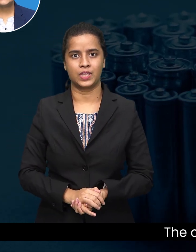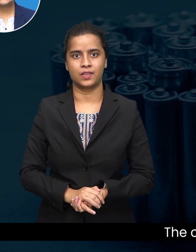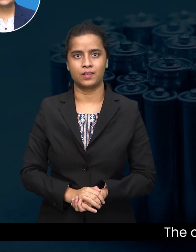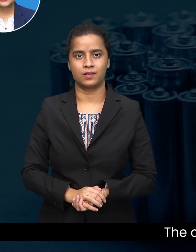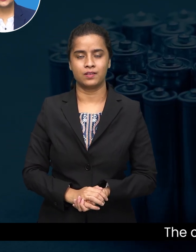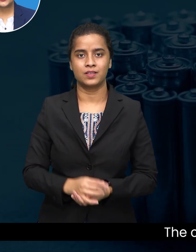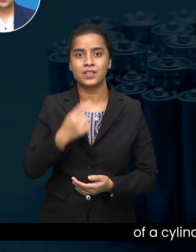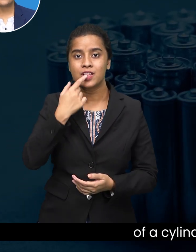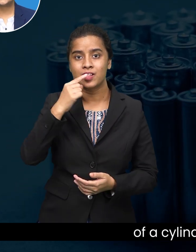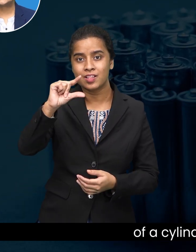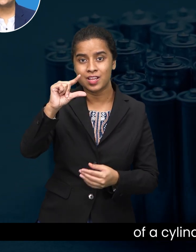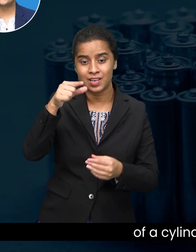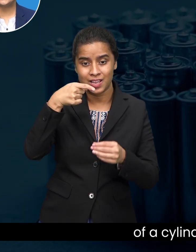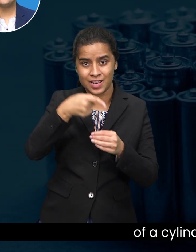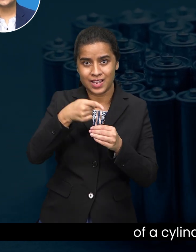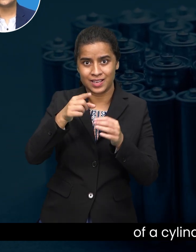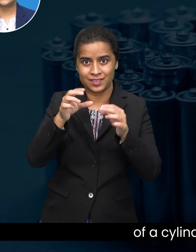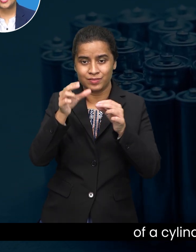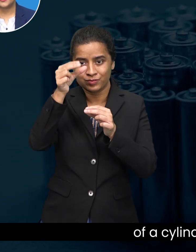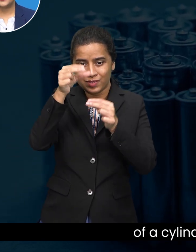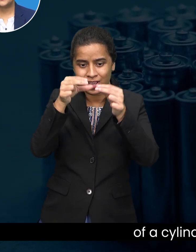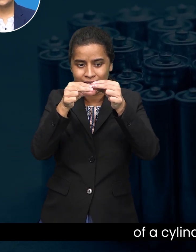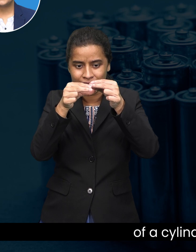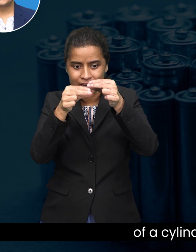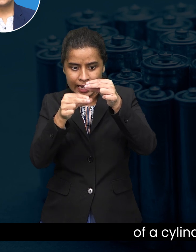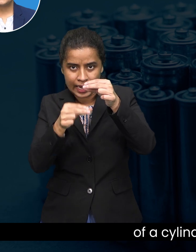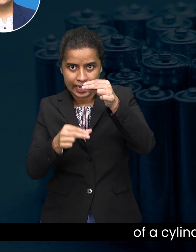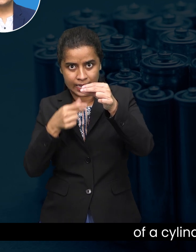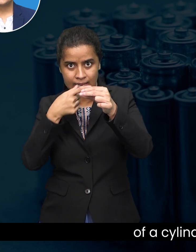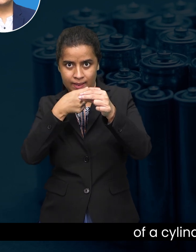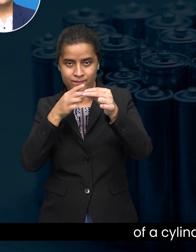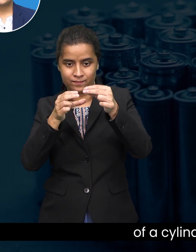The cell consists of a cylindrical metal can.